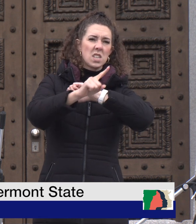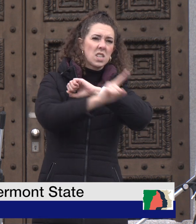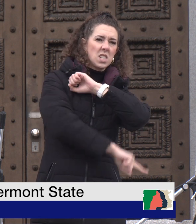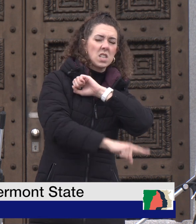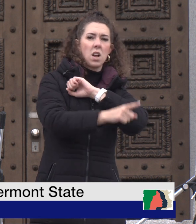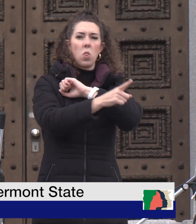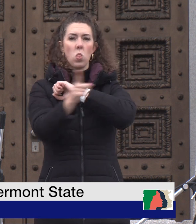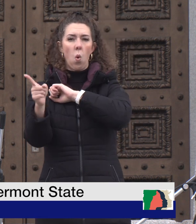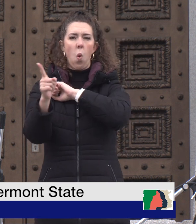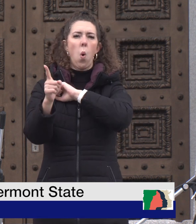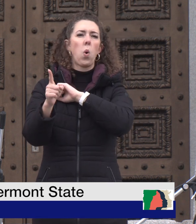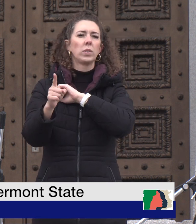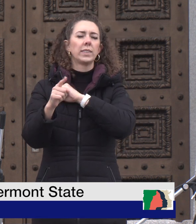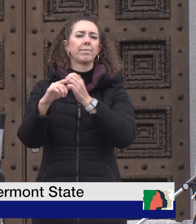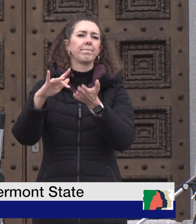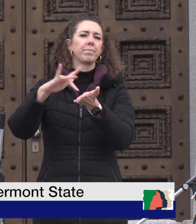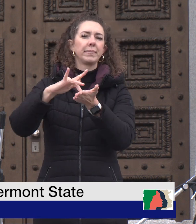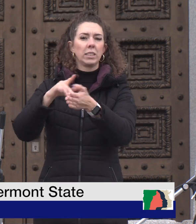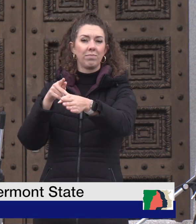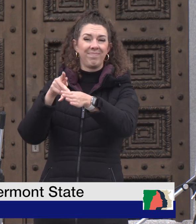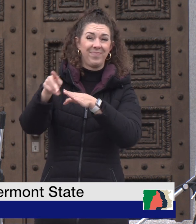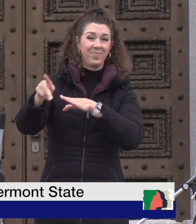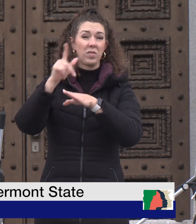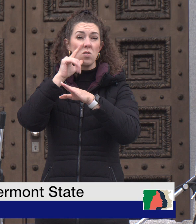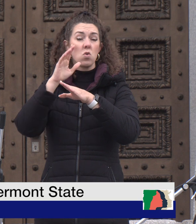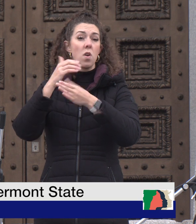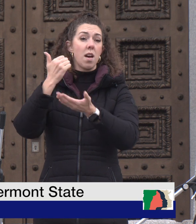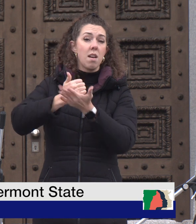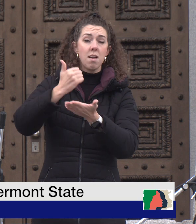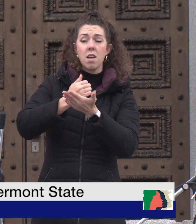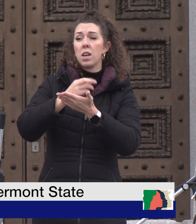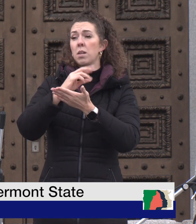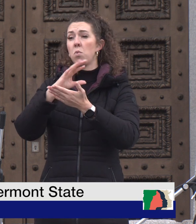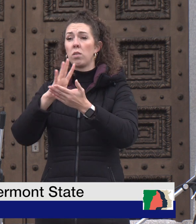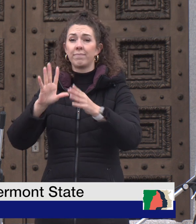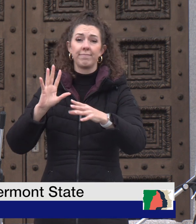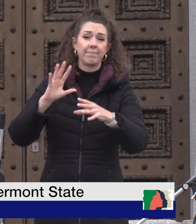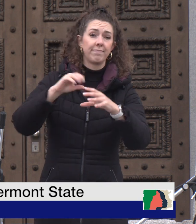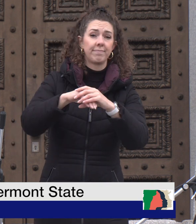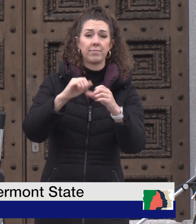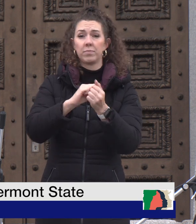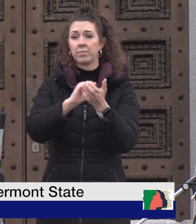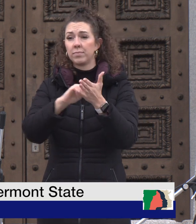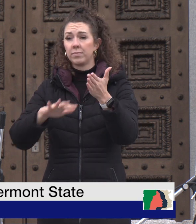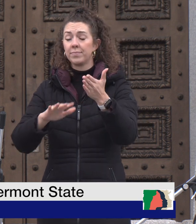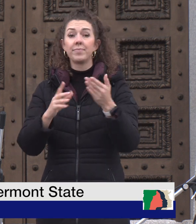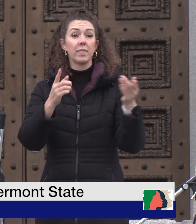who assisted with or performed an abortion. In